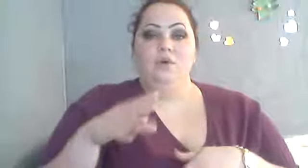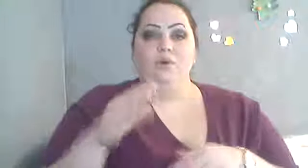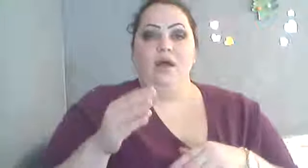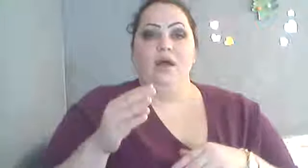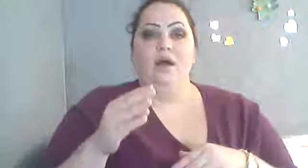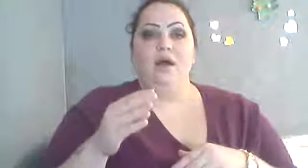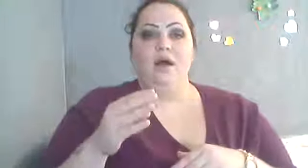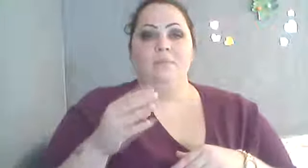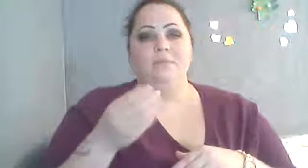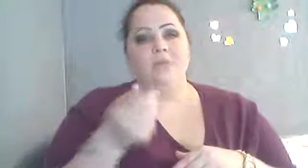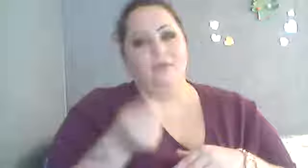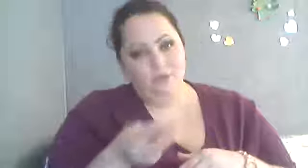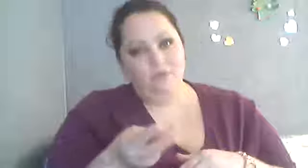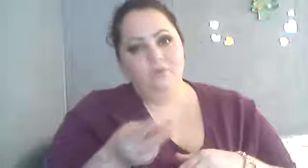So, a few of you,